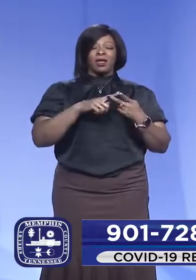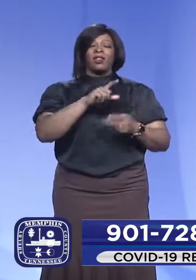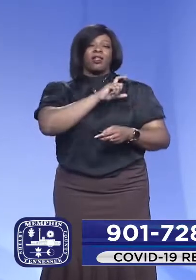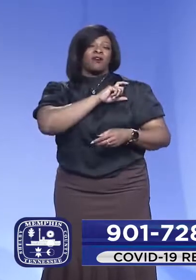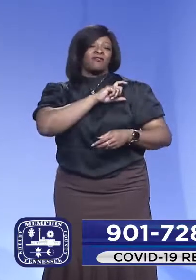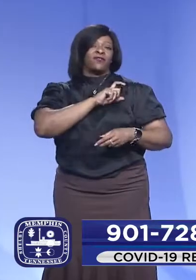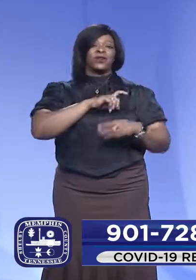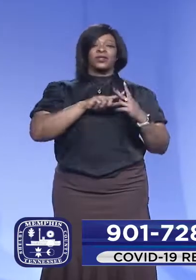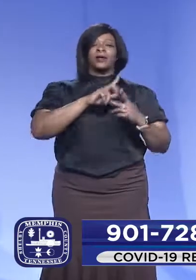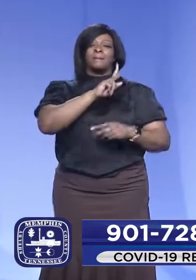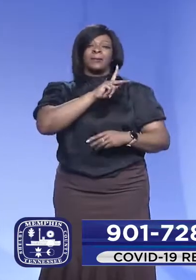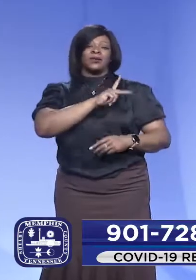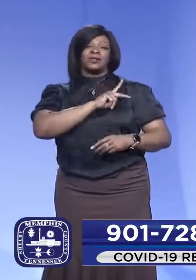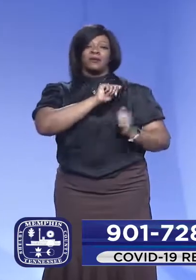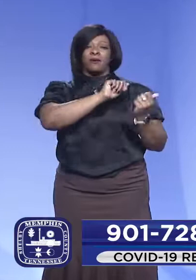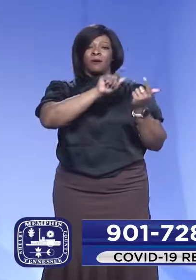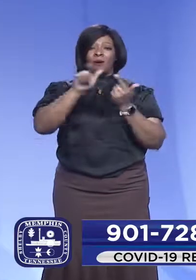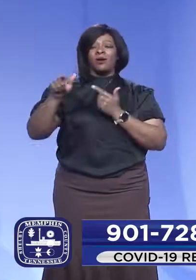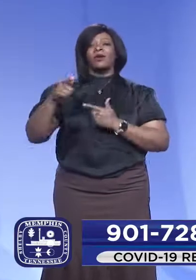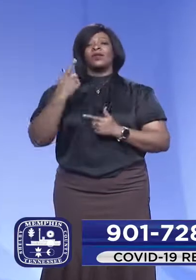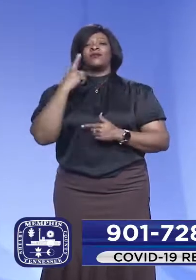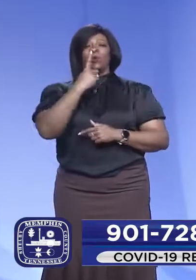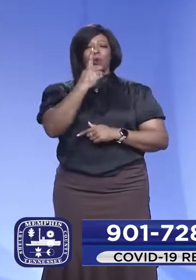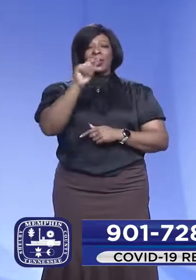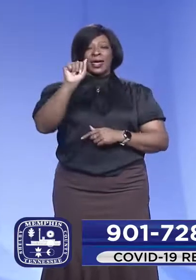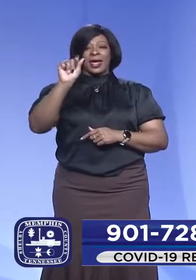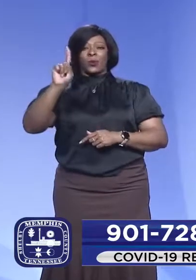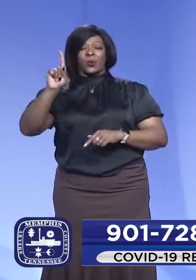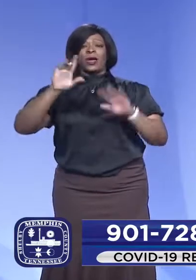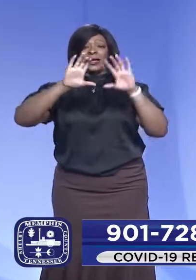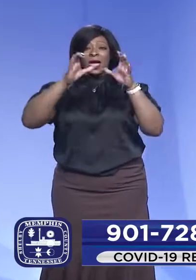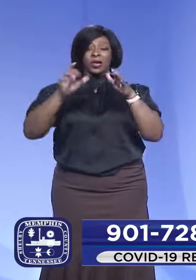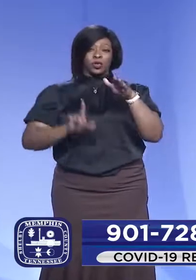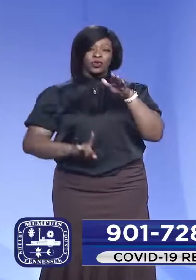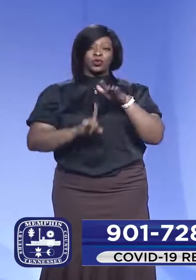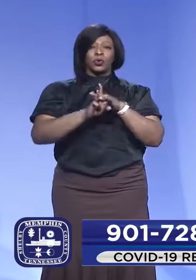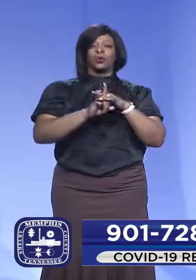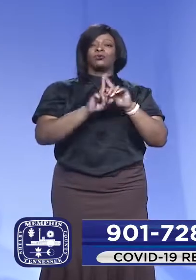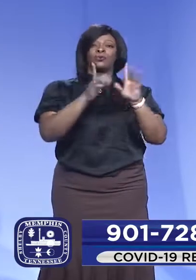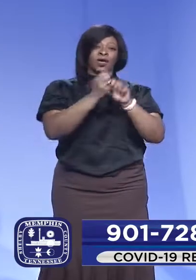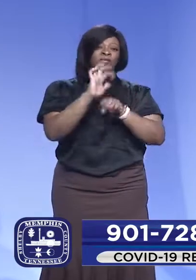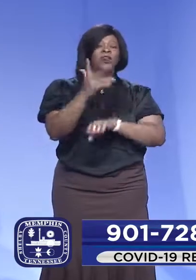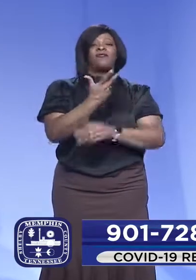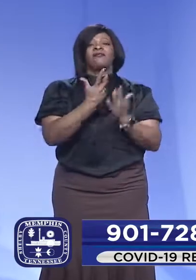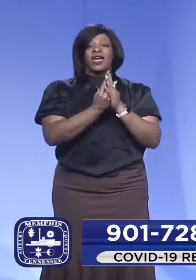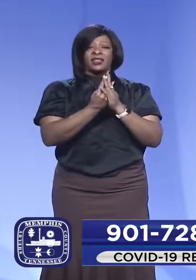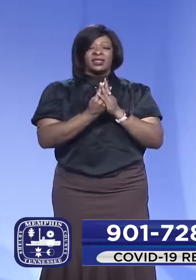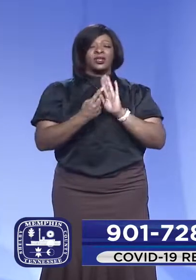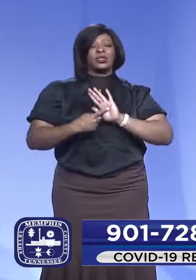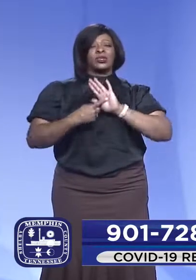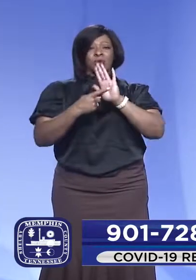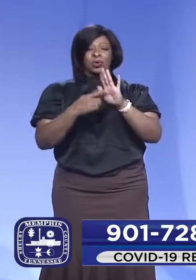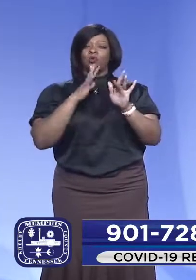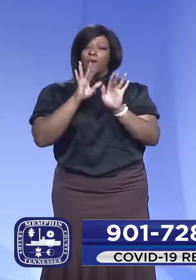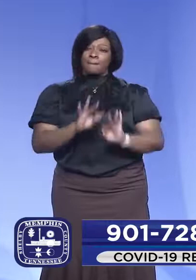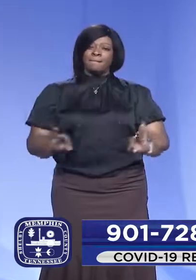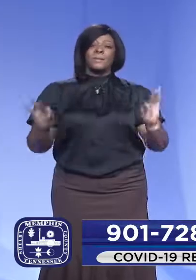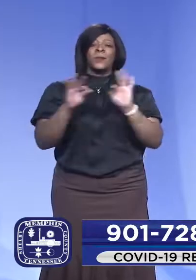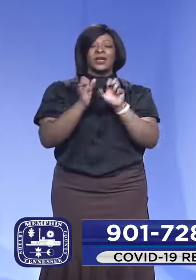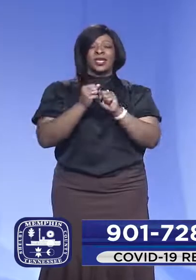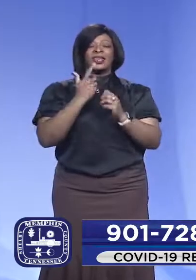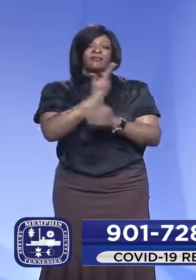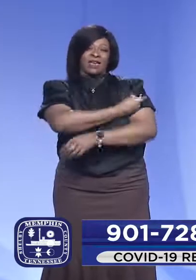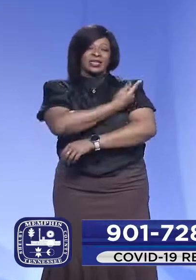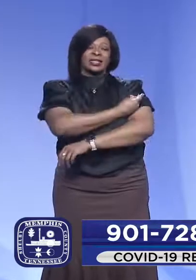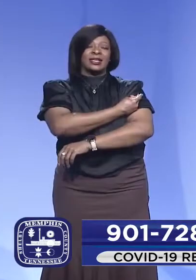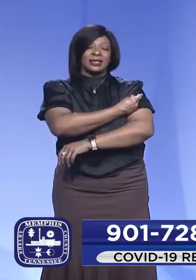enforcement personnel, and others in the 1A1 category for showing up and getting their vaccine and demonstrating the importance of getting